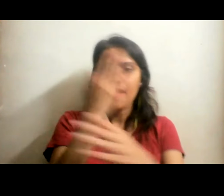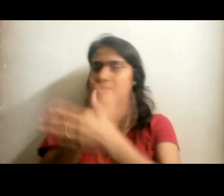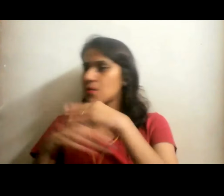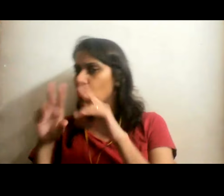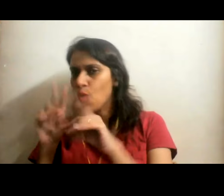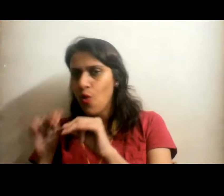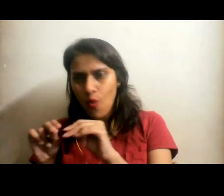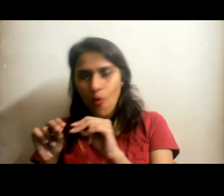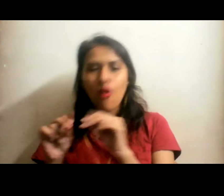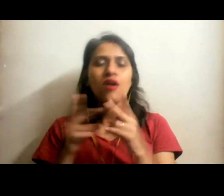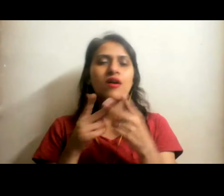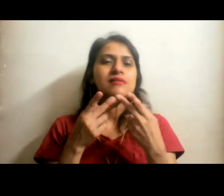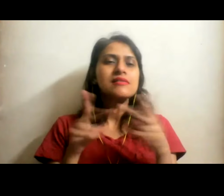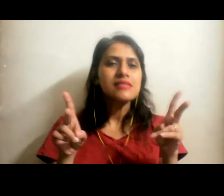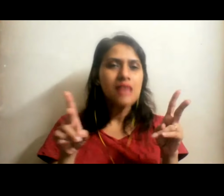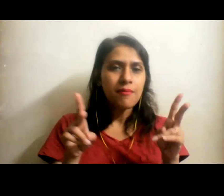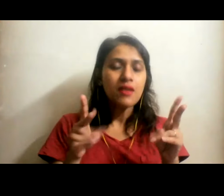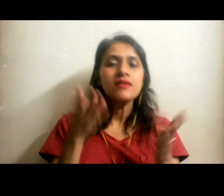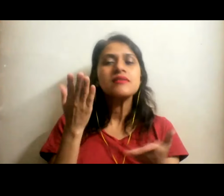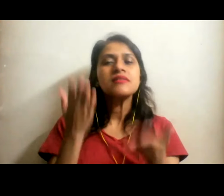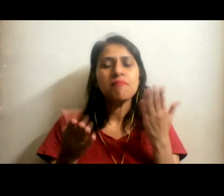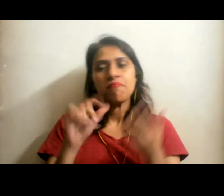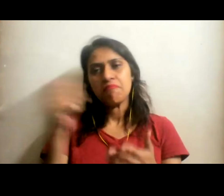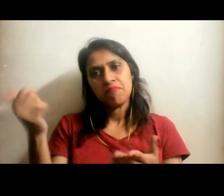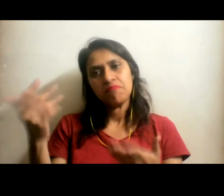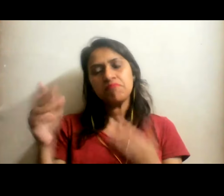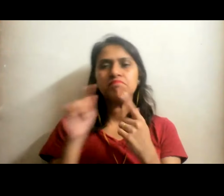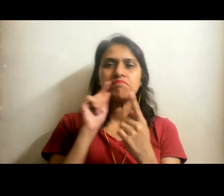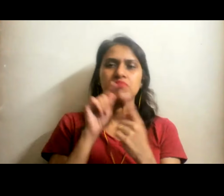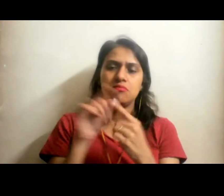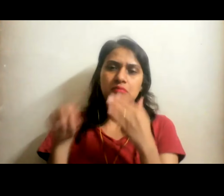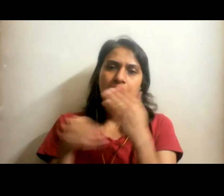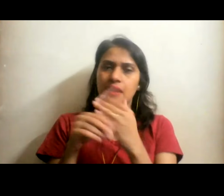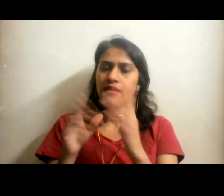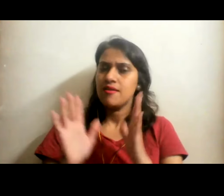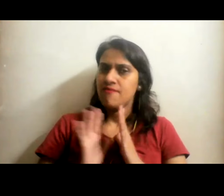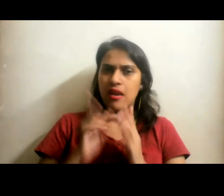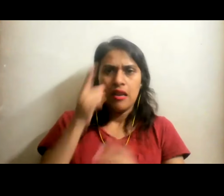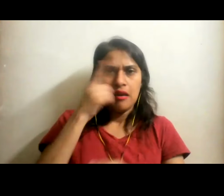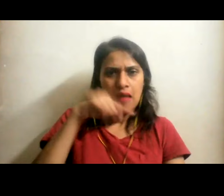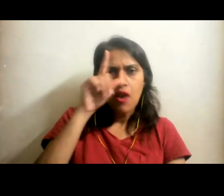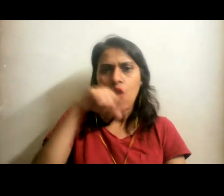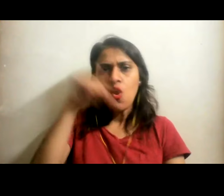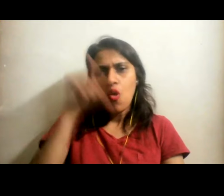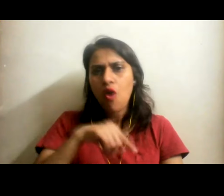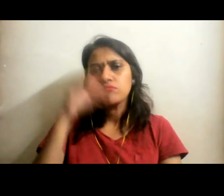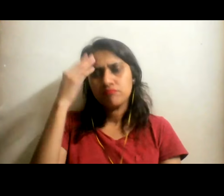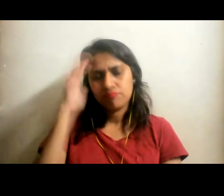and maybe someone else can also point out whether it's correct or incorrect, or if